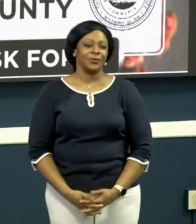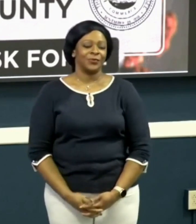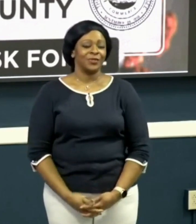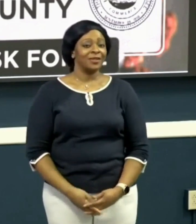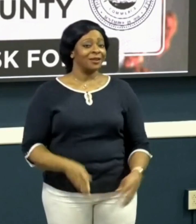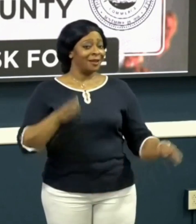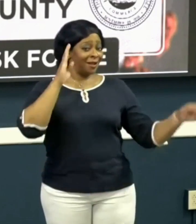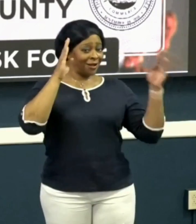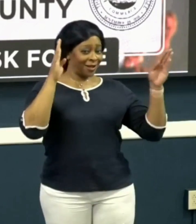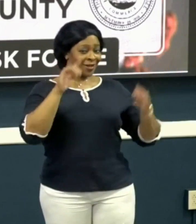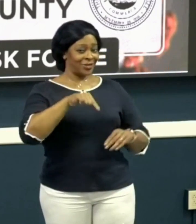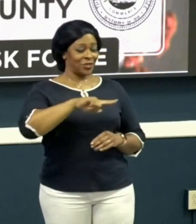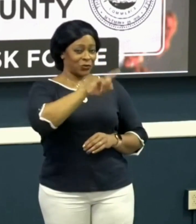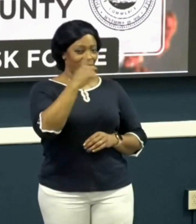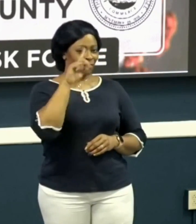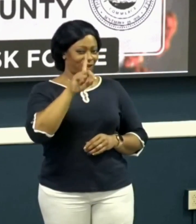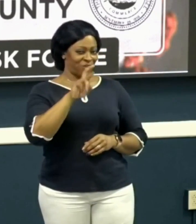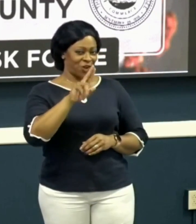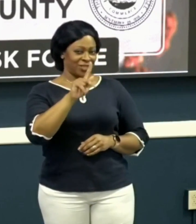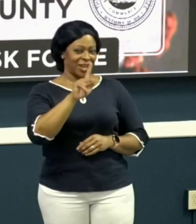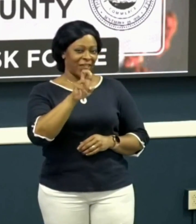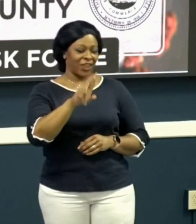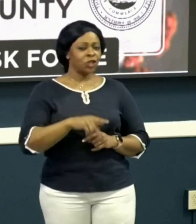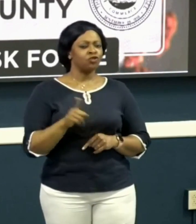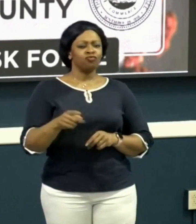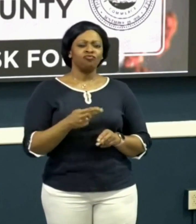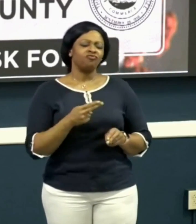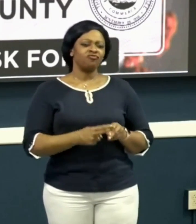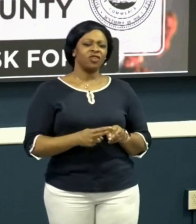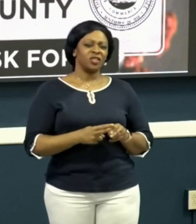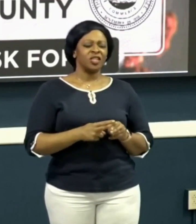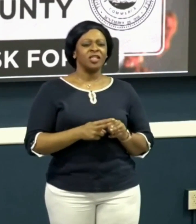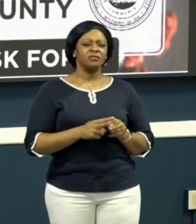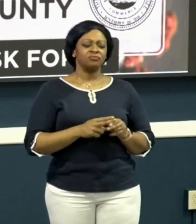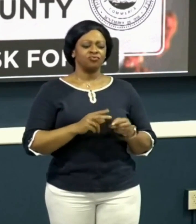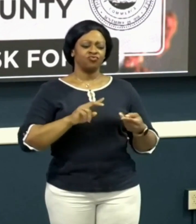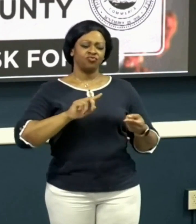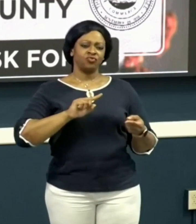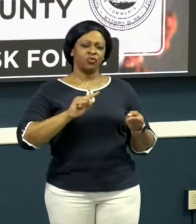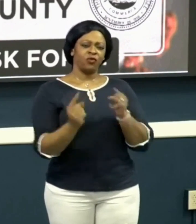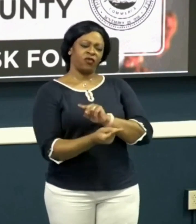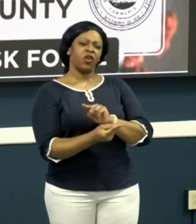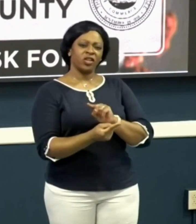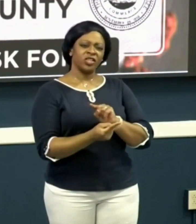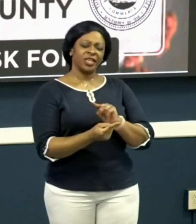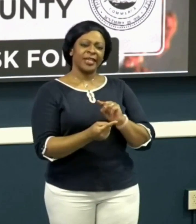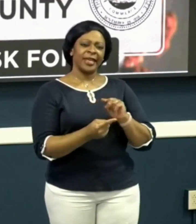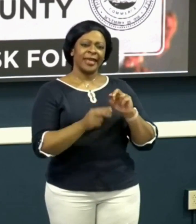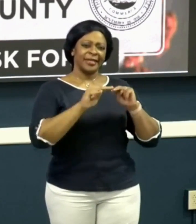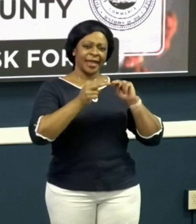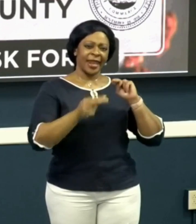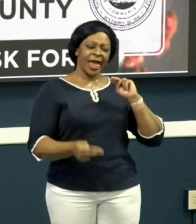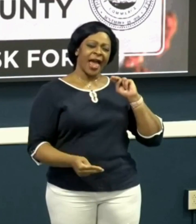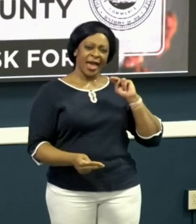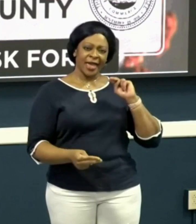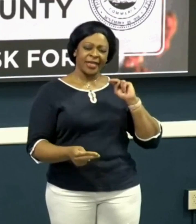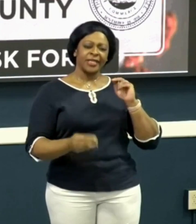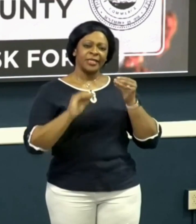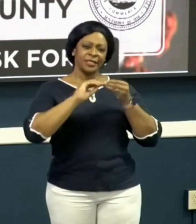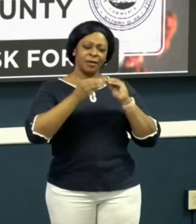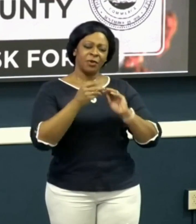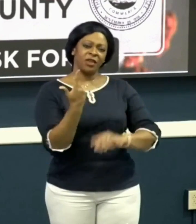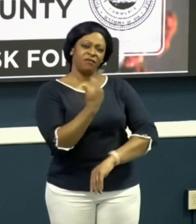Hi, this question is for Dr. Taylor. You mentioned reversing the declining trend of vaccinations, and